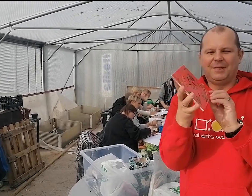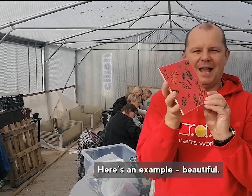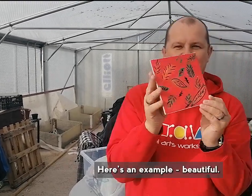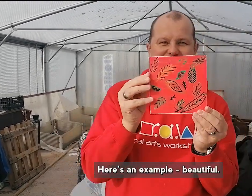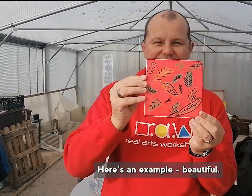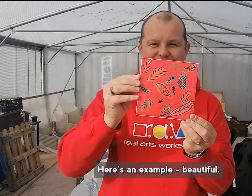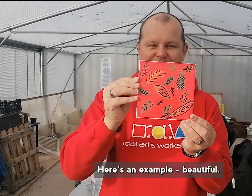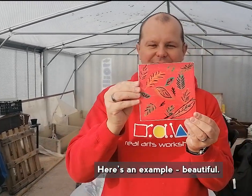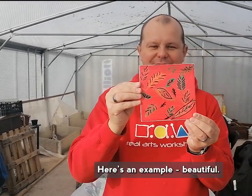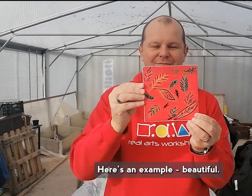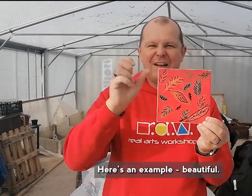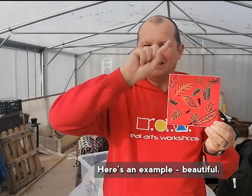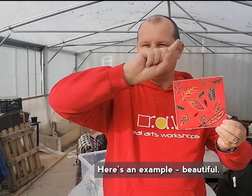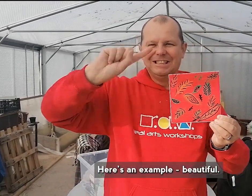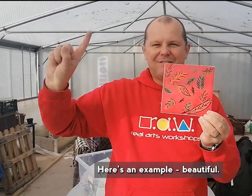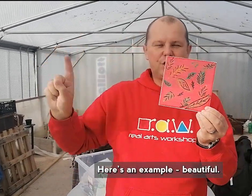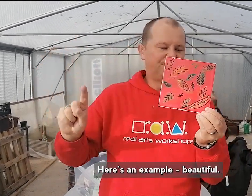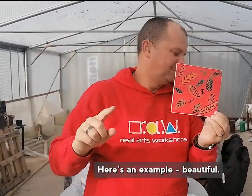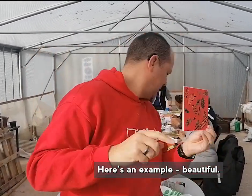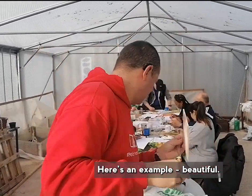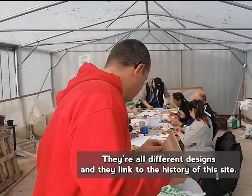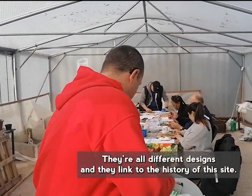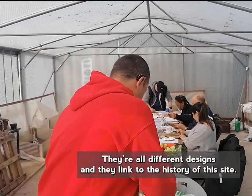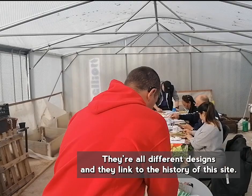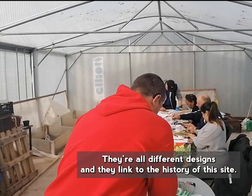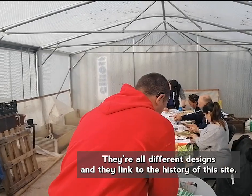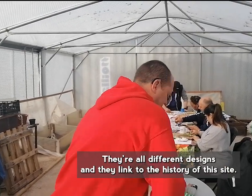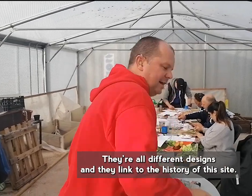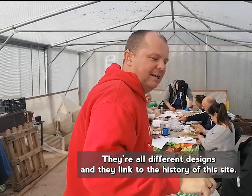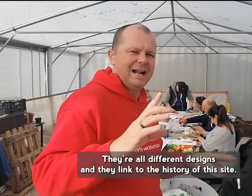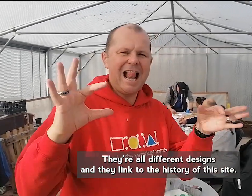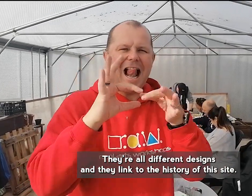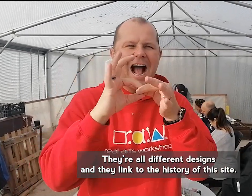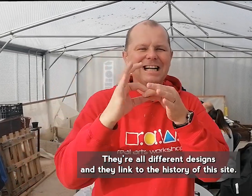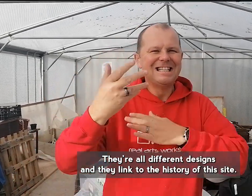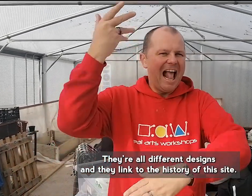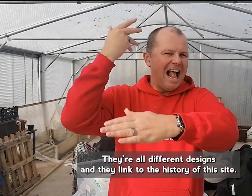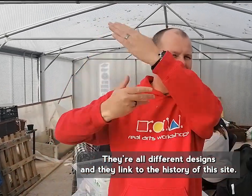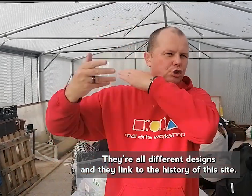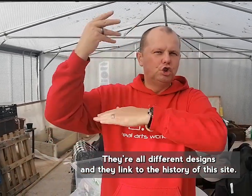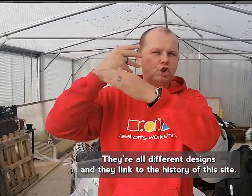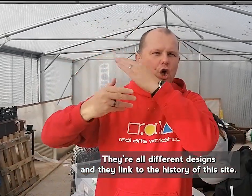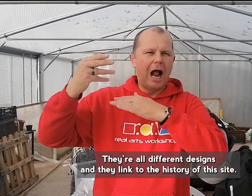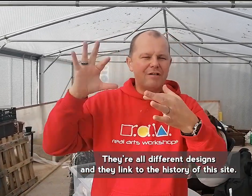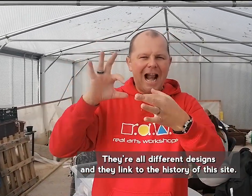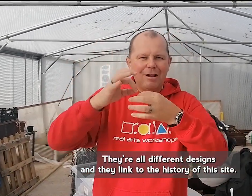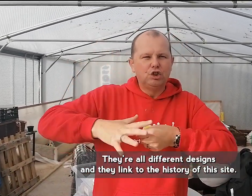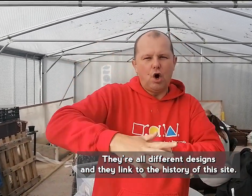Here's an example, beautiful. So they're all different designs, and they link to the history of this site,